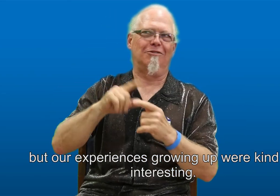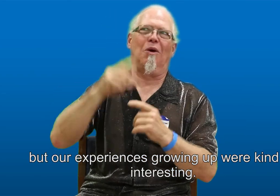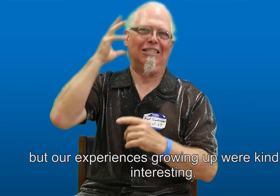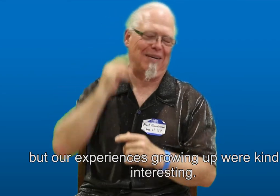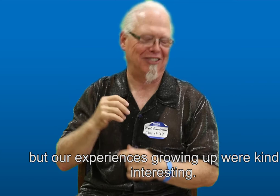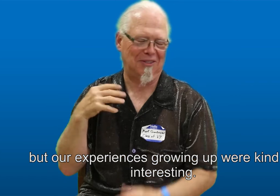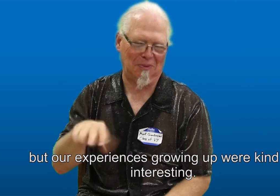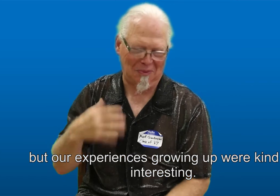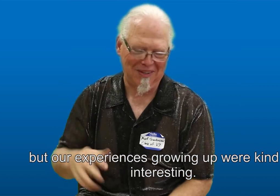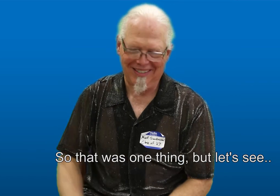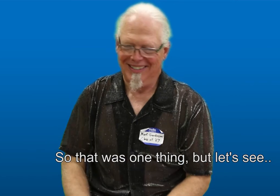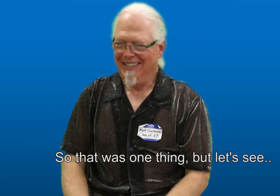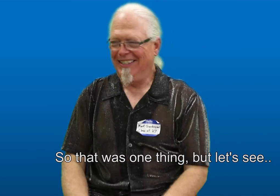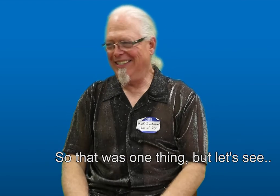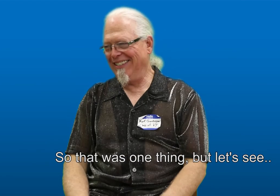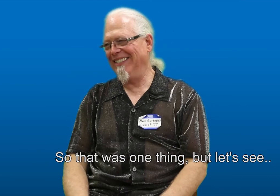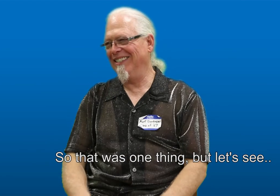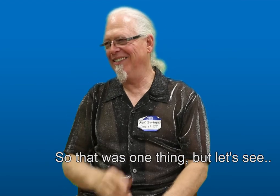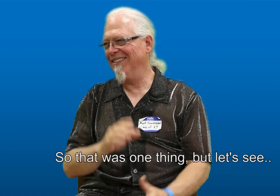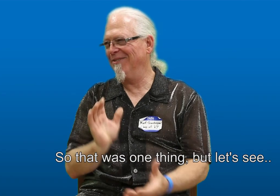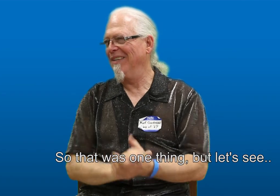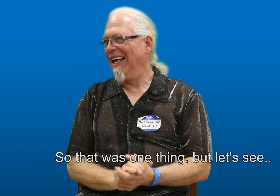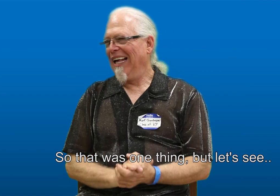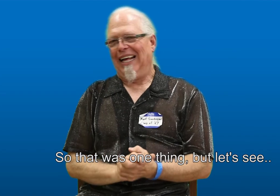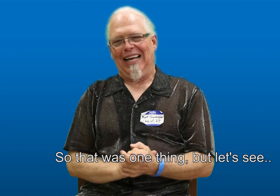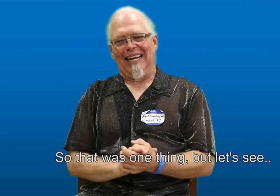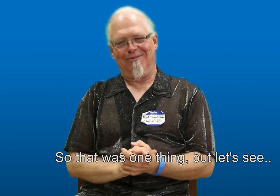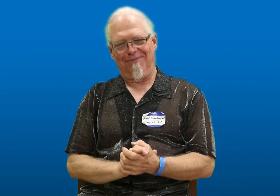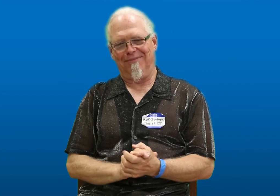up. So that was one thing, but let's see.